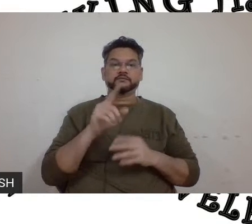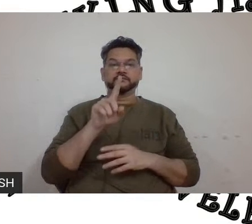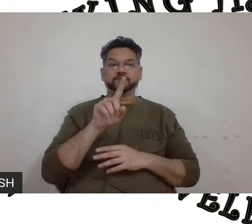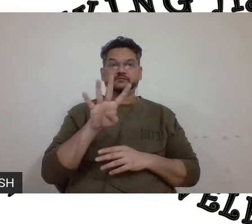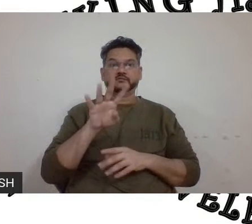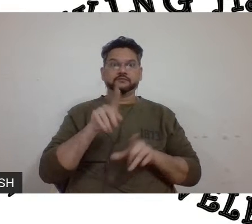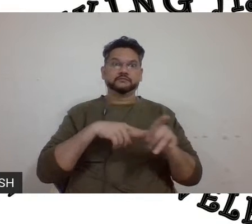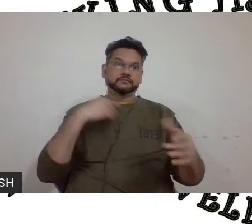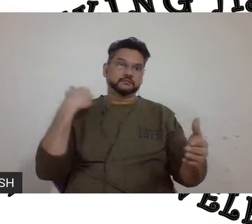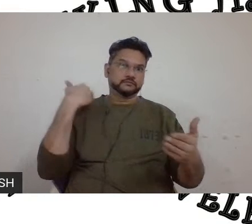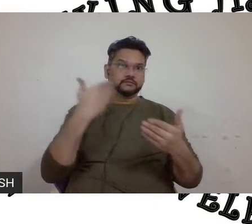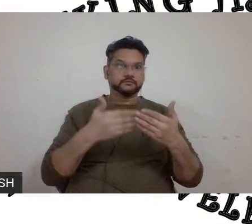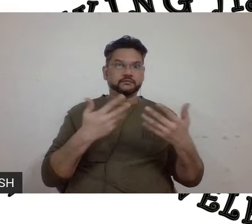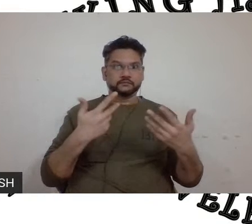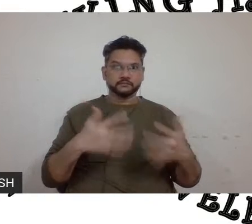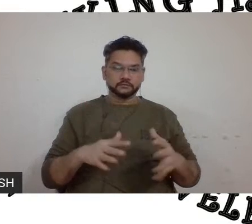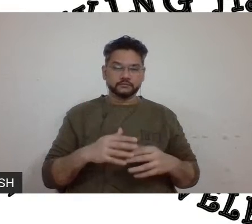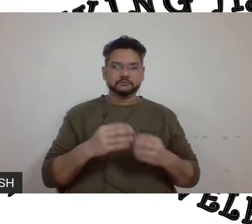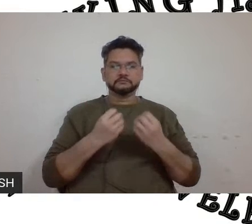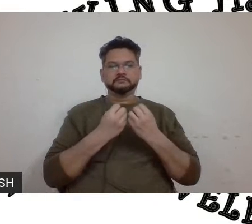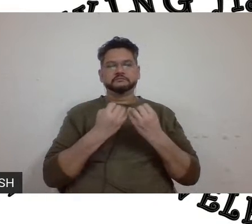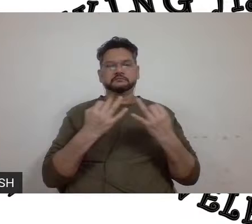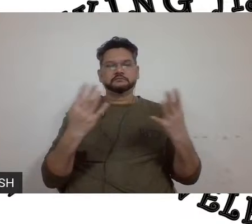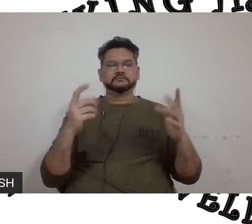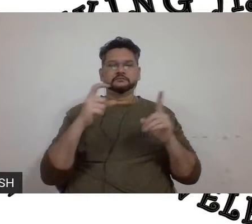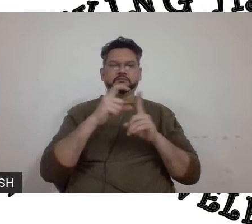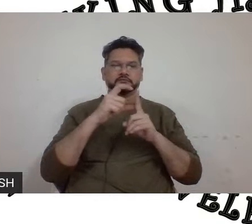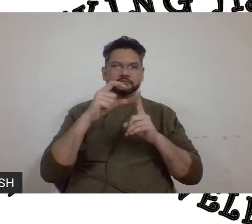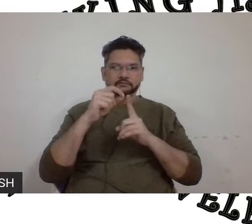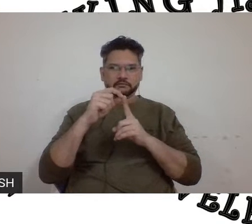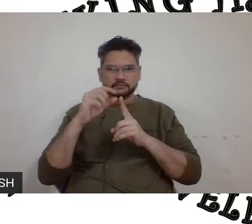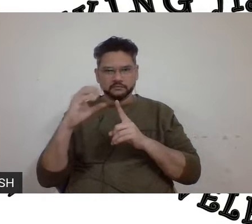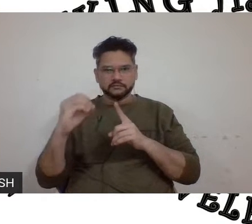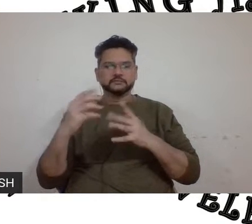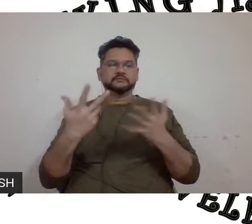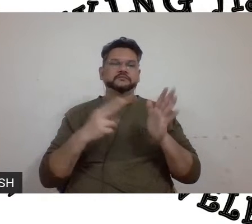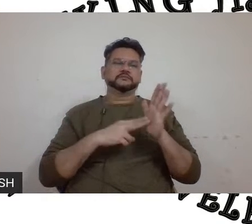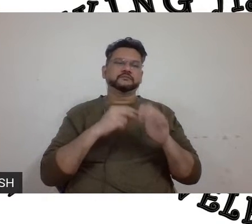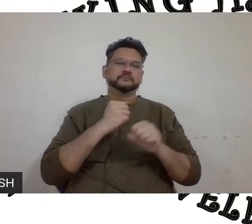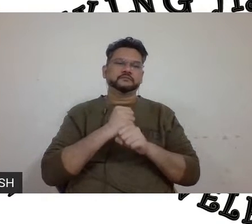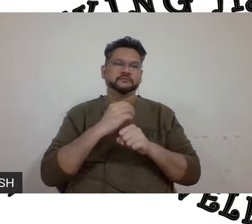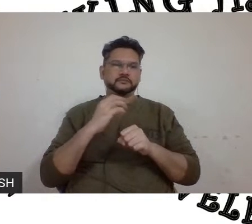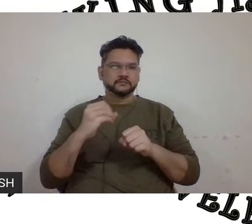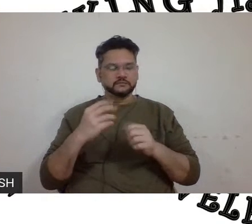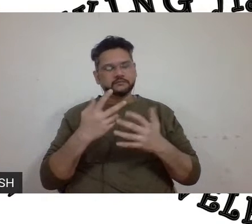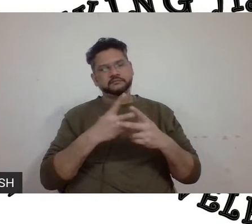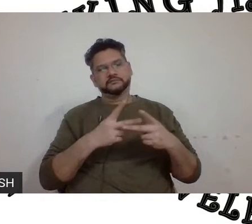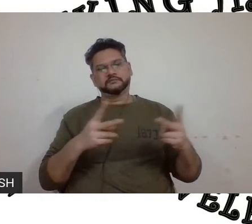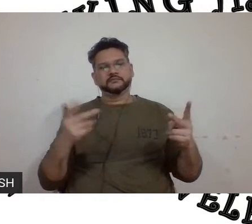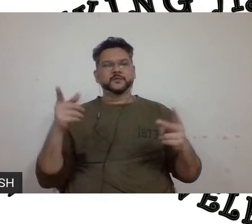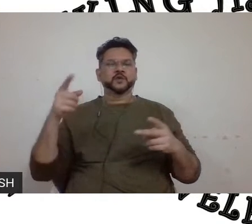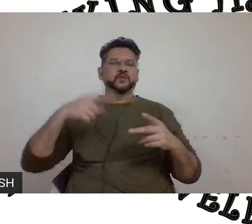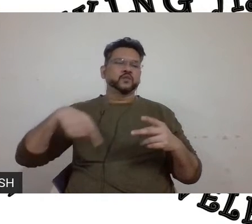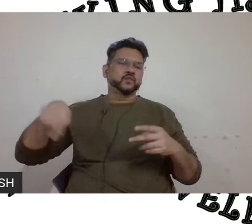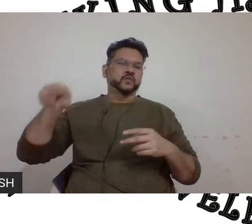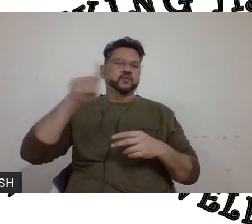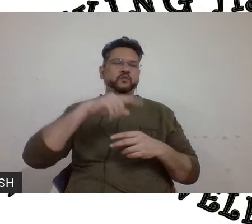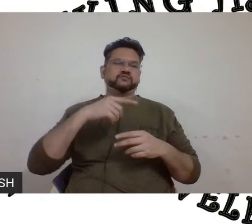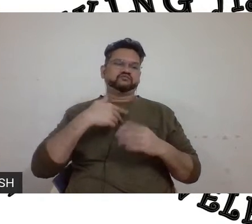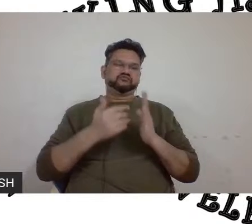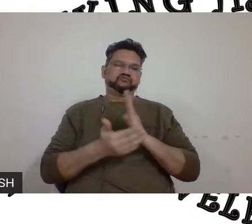there are so many NGOs, DPOs, even the government agencies who claim to provide the skill training and the other